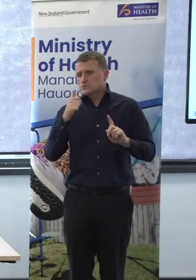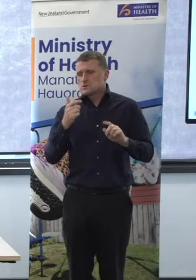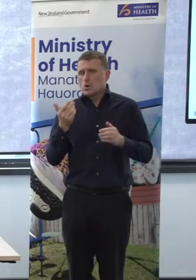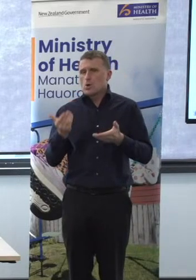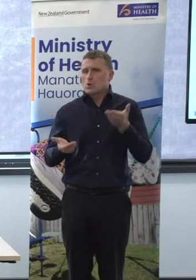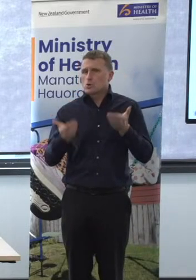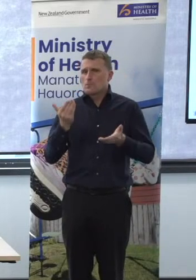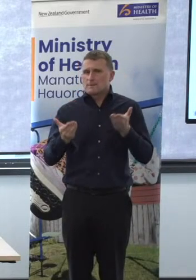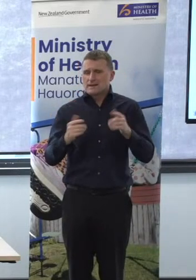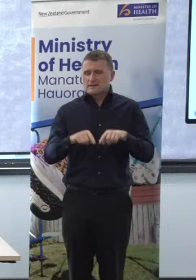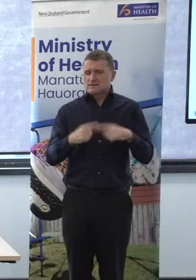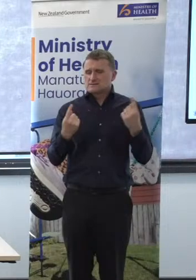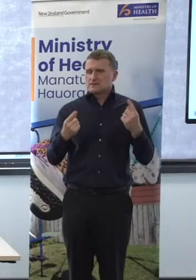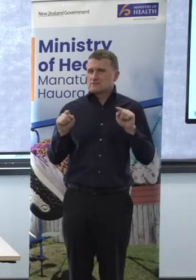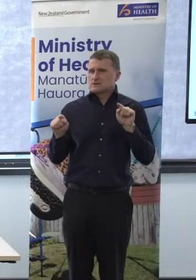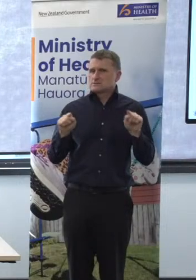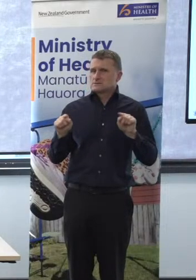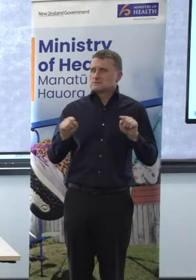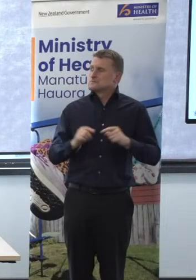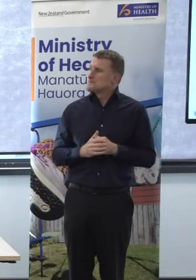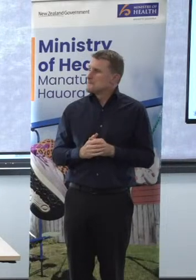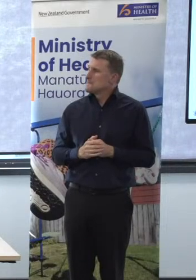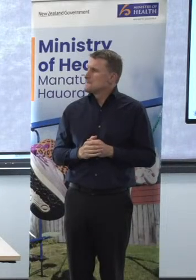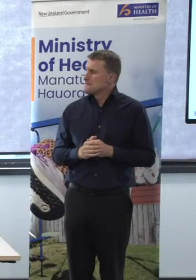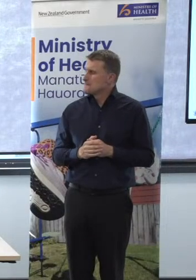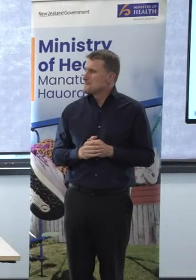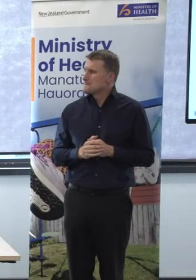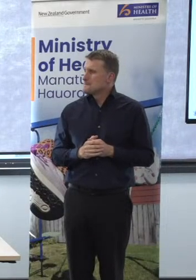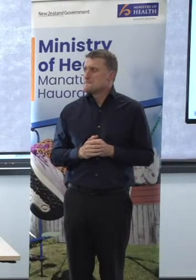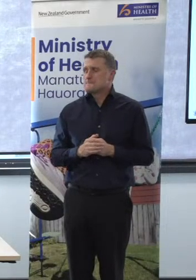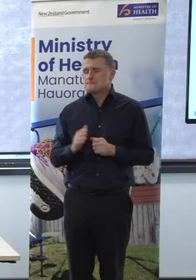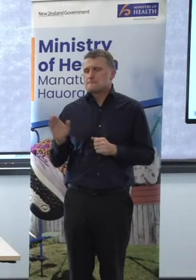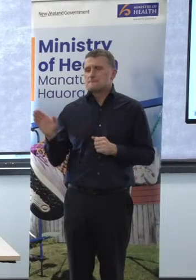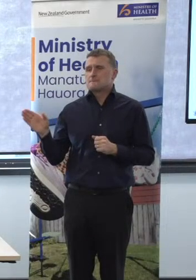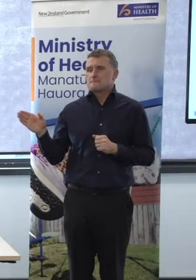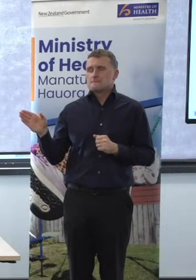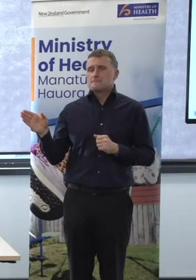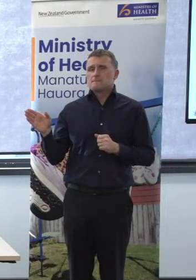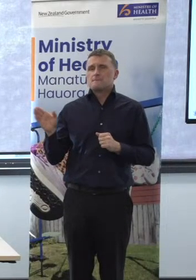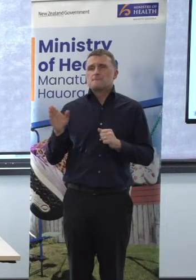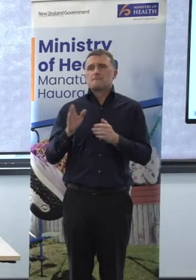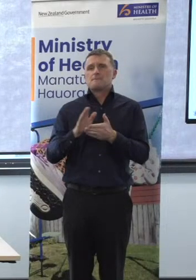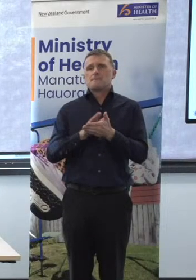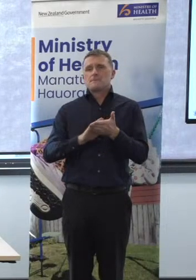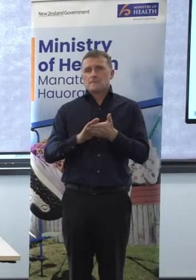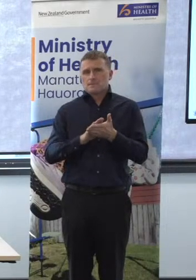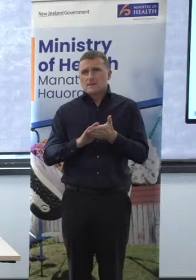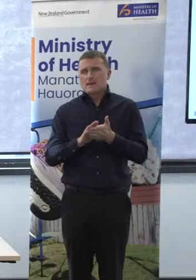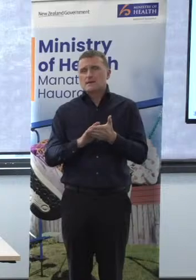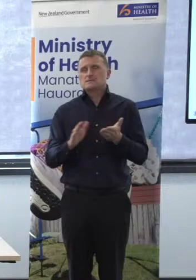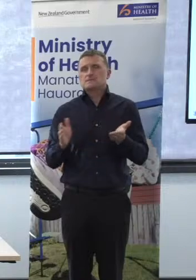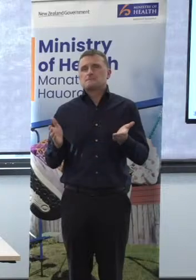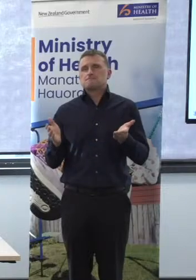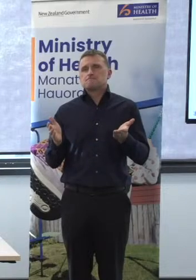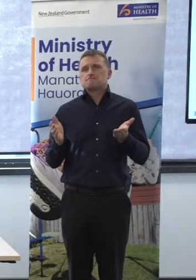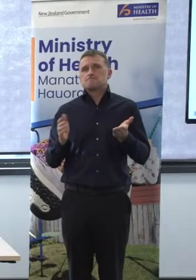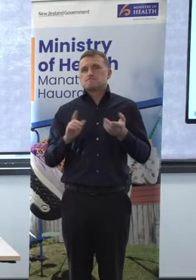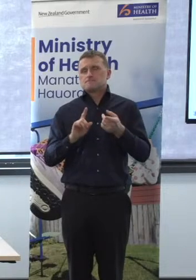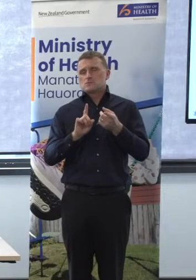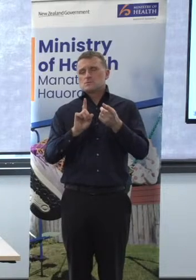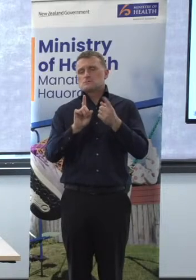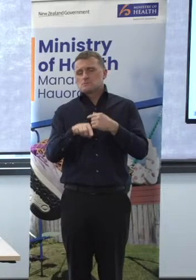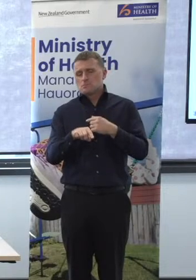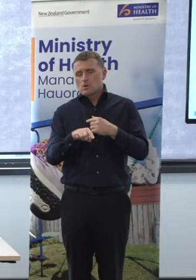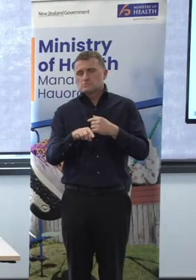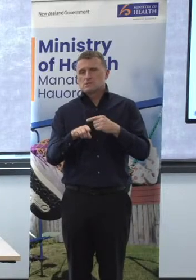that difference? Well, there is always the possibility of under ascertainment. So the number of rats